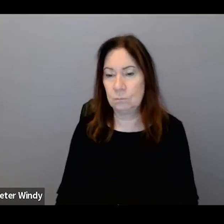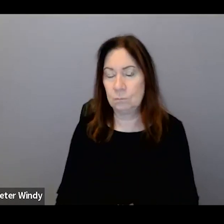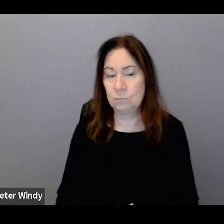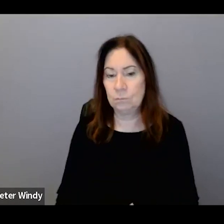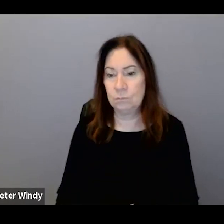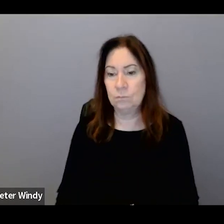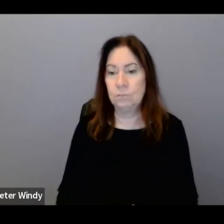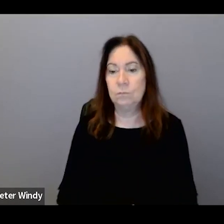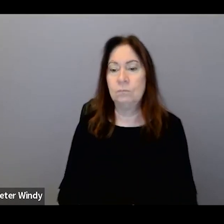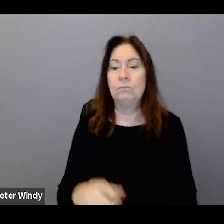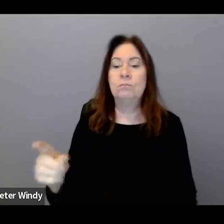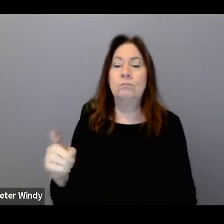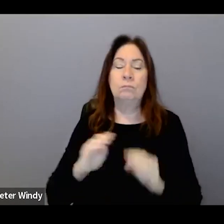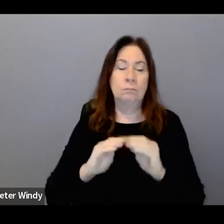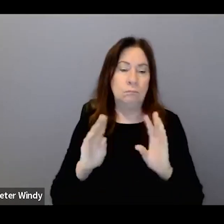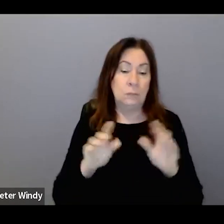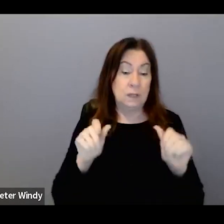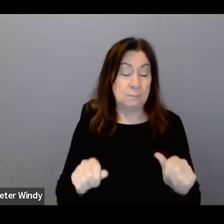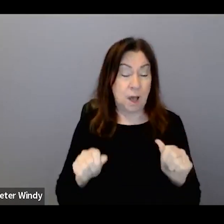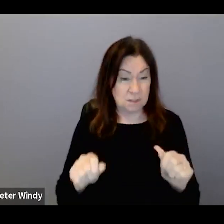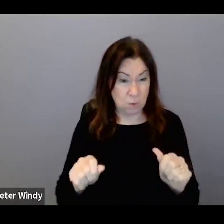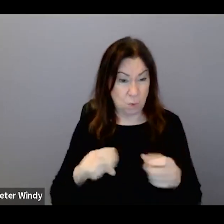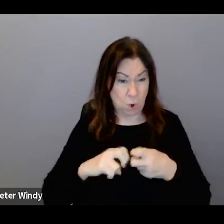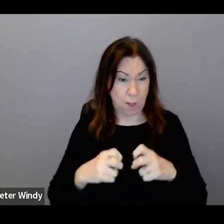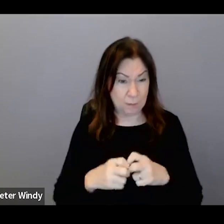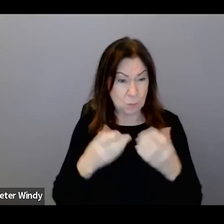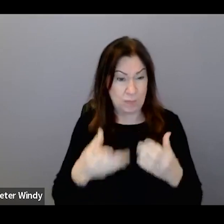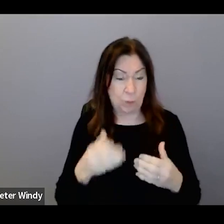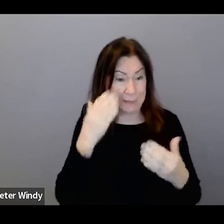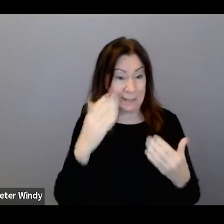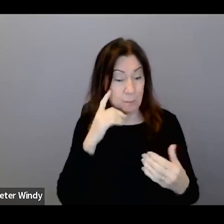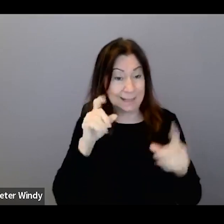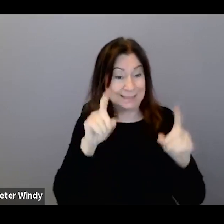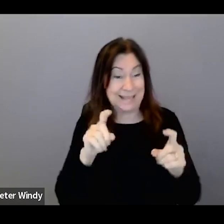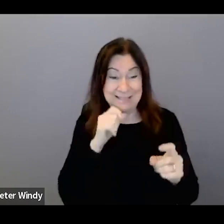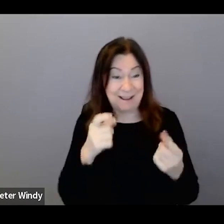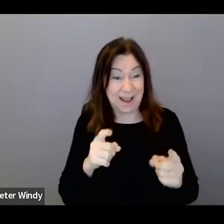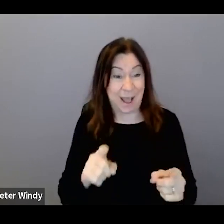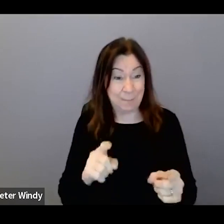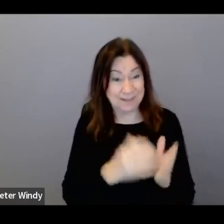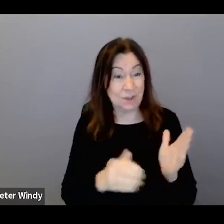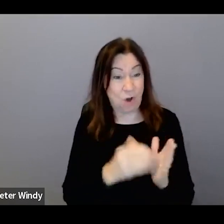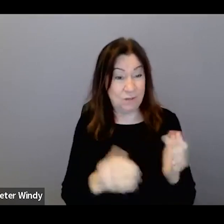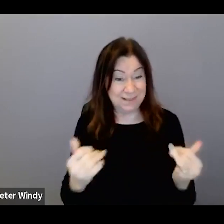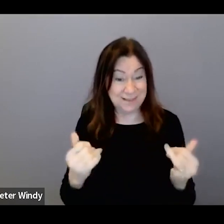So Clay, is it possible that those problems existed and we just didn't know that because the testing wasn't happening with such frequency that it is now? That's another